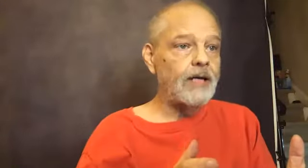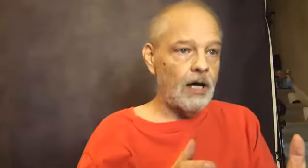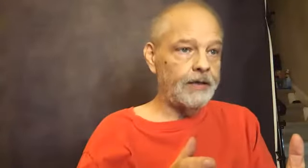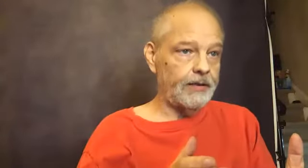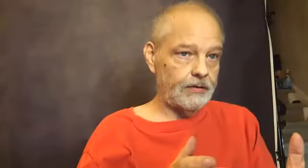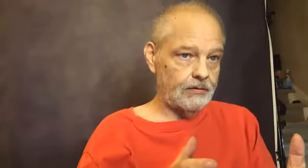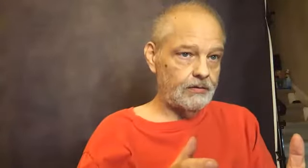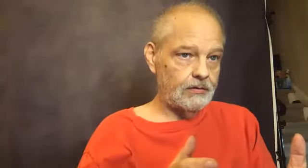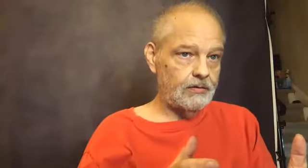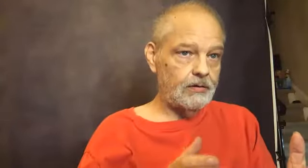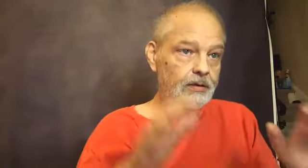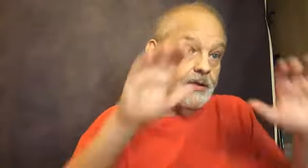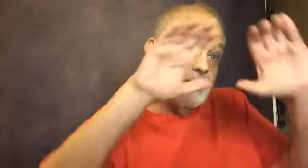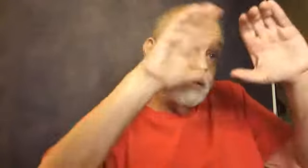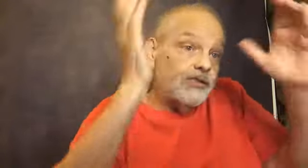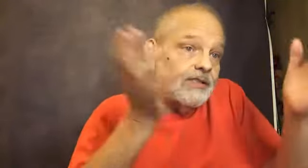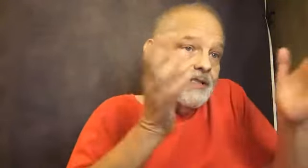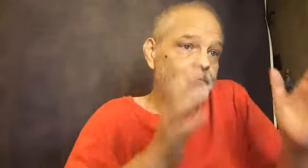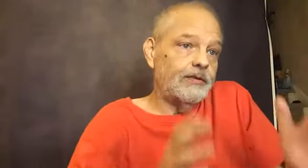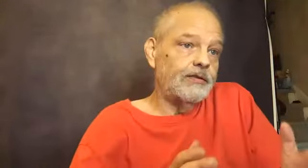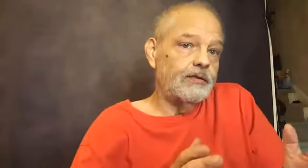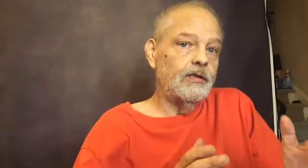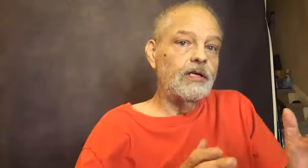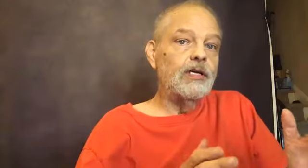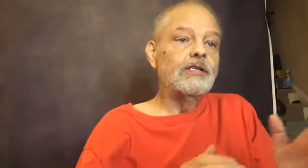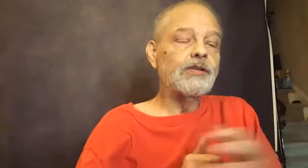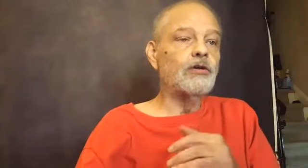iconic. It's just different. So